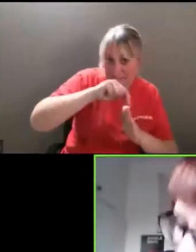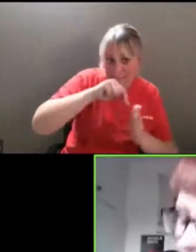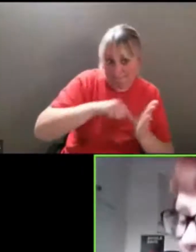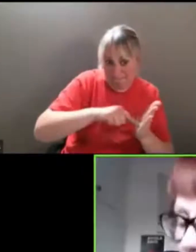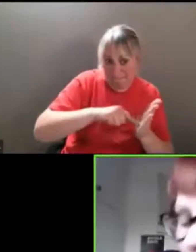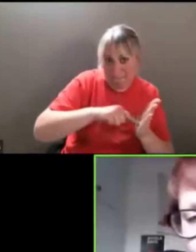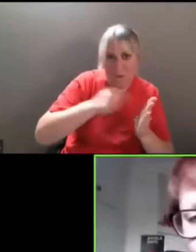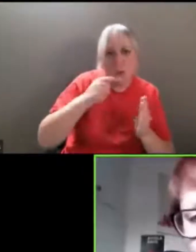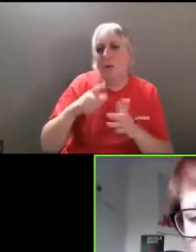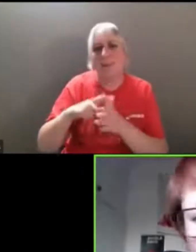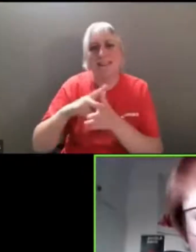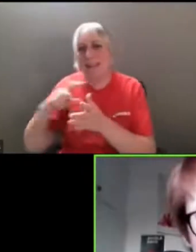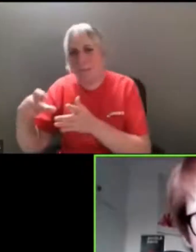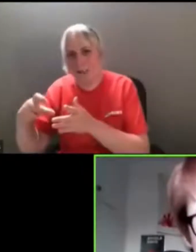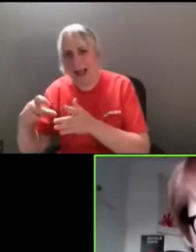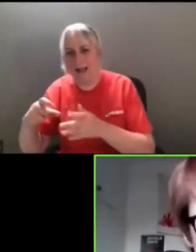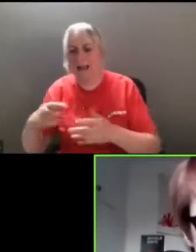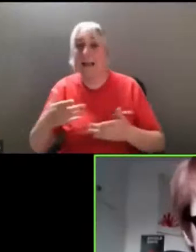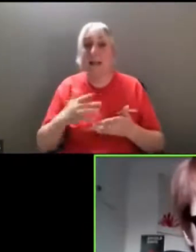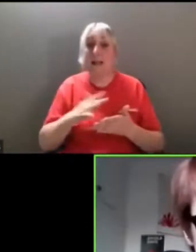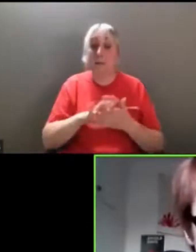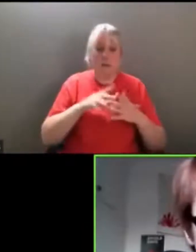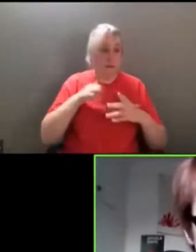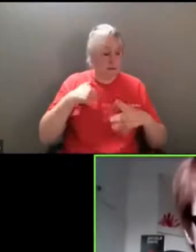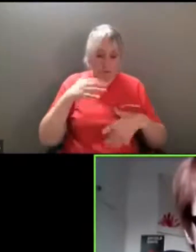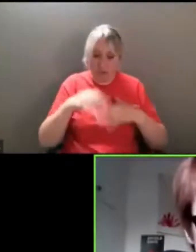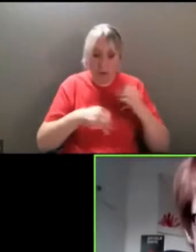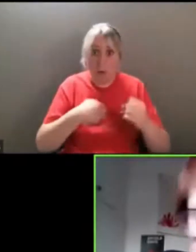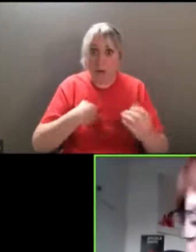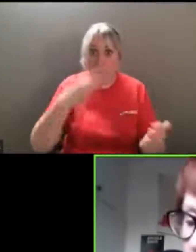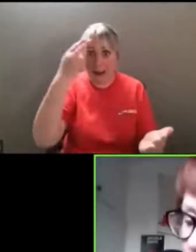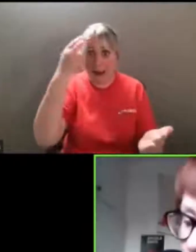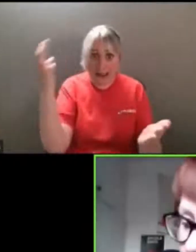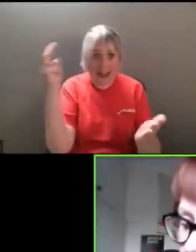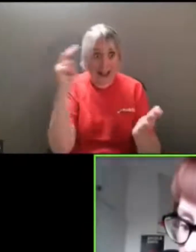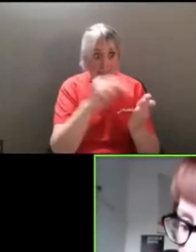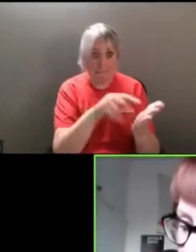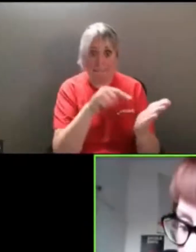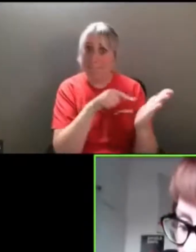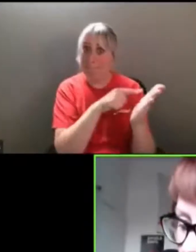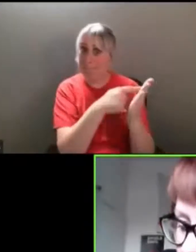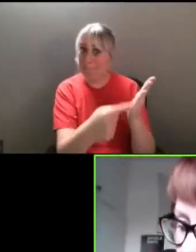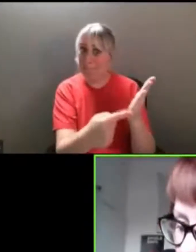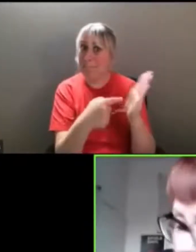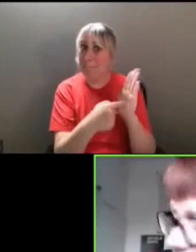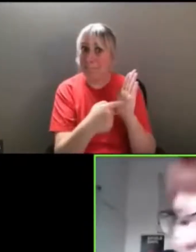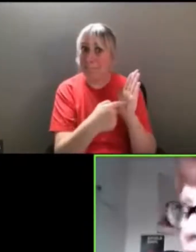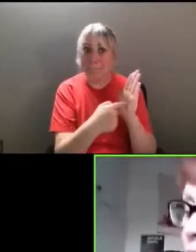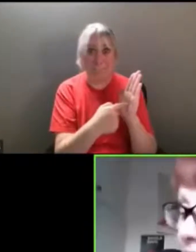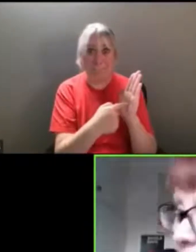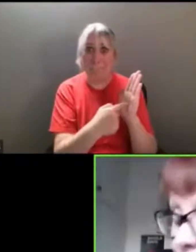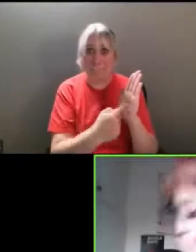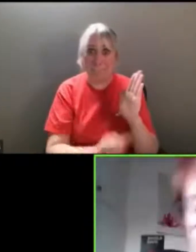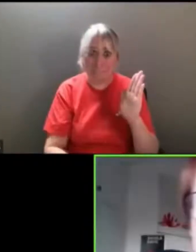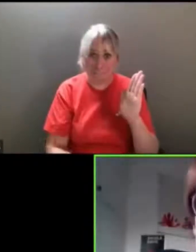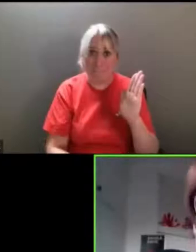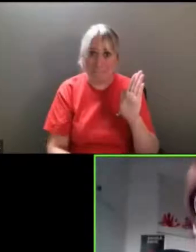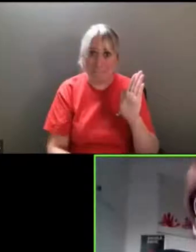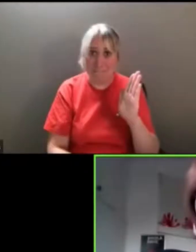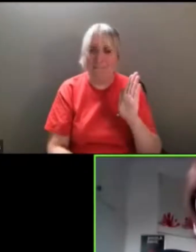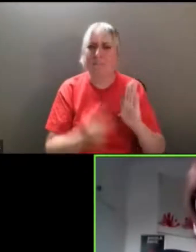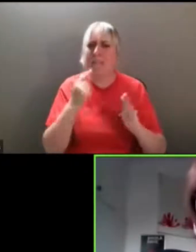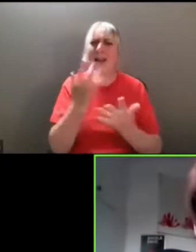And I think that was probably the hardest bit for me, that my name is on there rather than all the names of all the